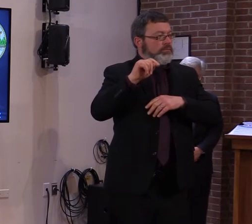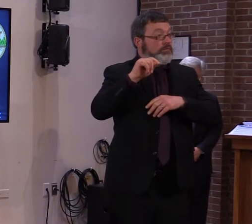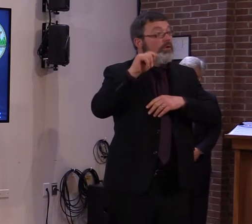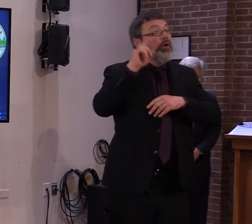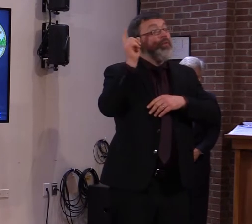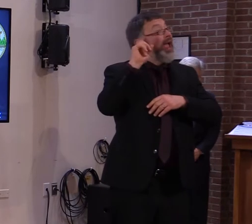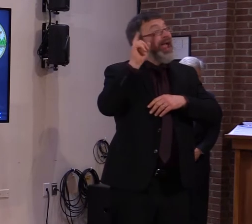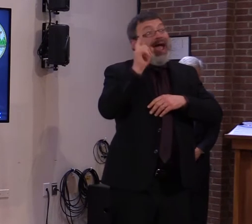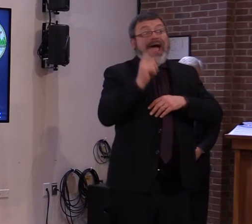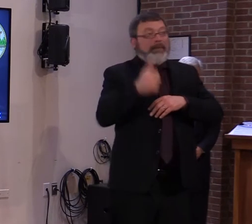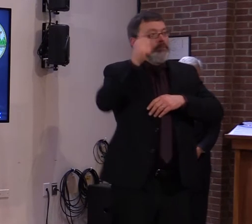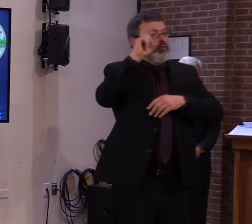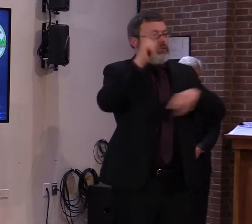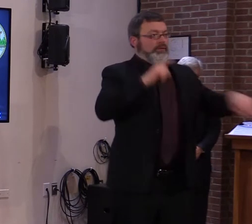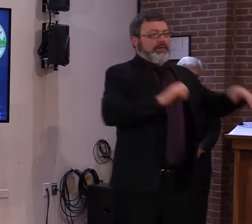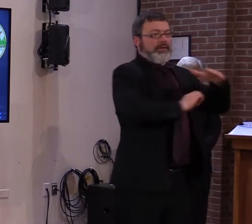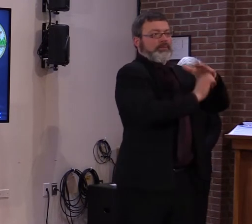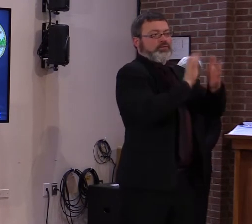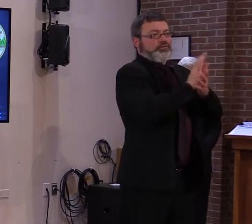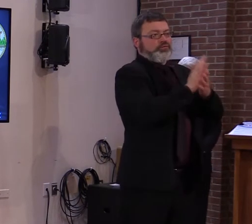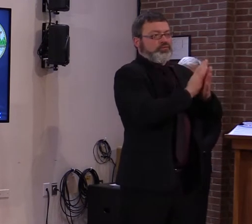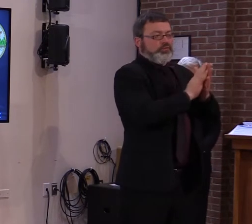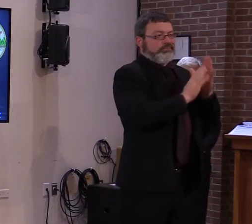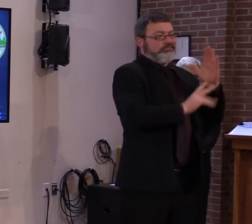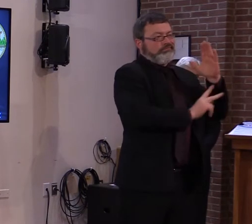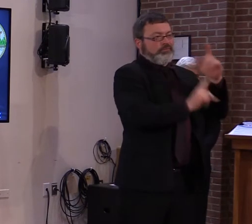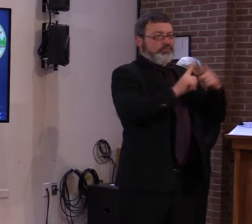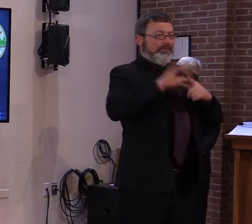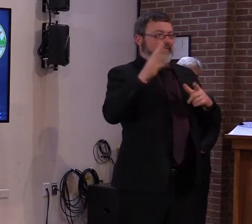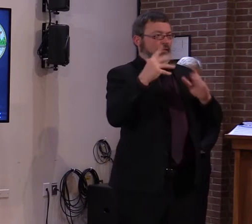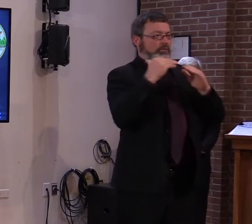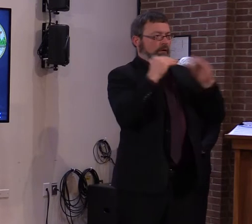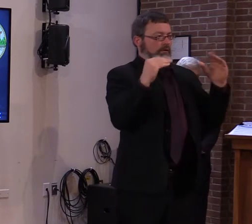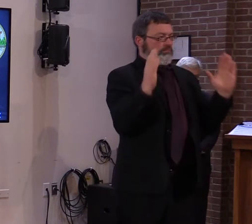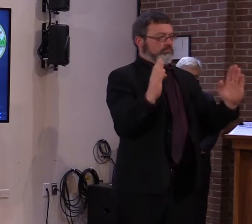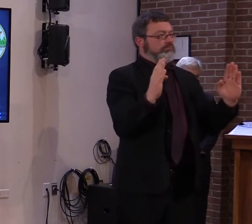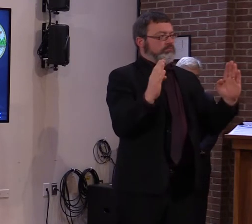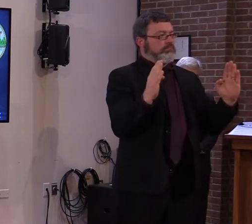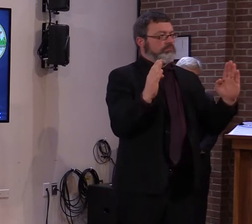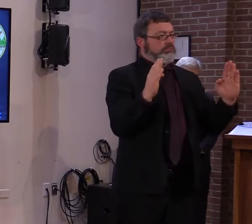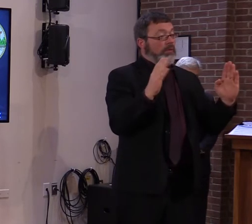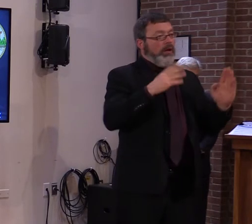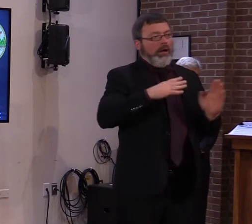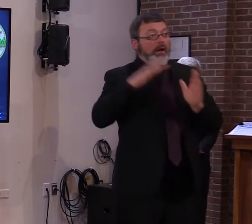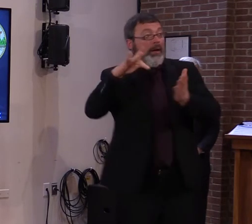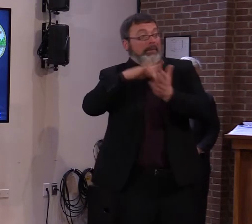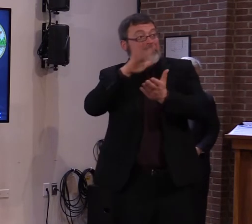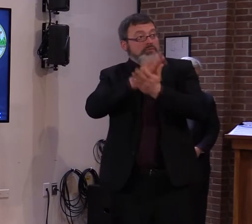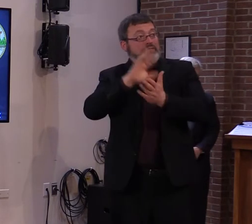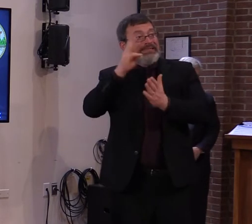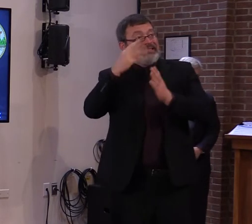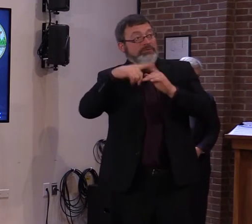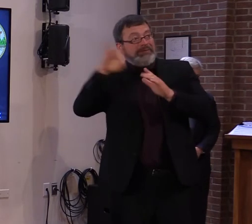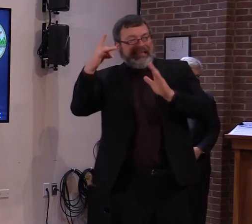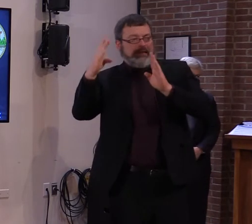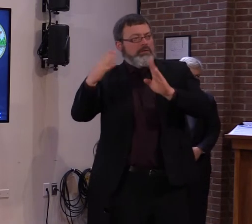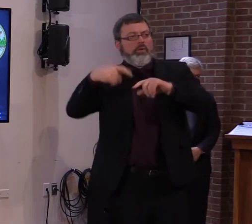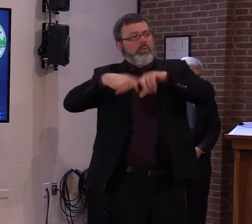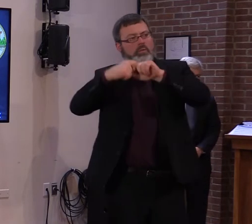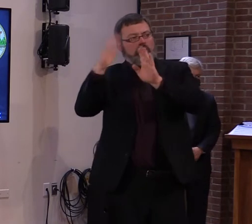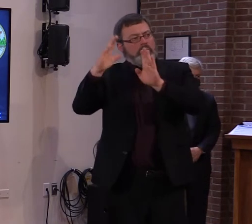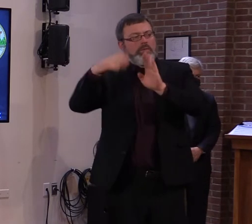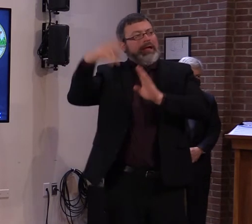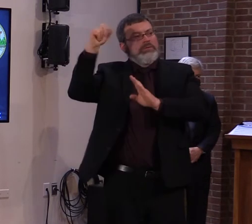to elementary schools doubling the amount of in-person, which is really good considering those students are, let's say, more vulnerable from